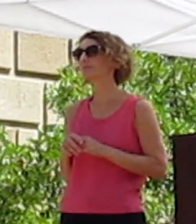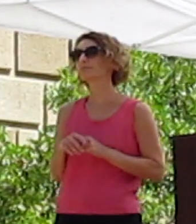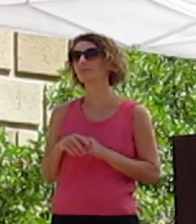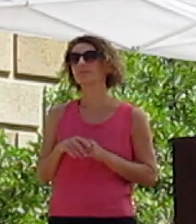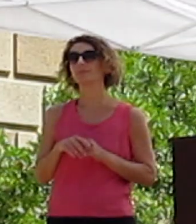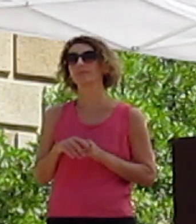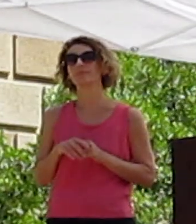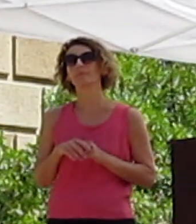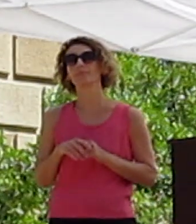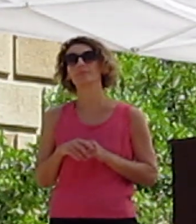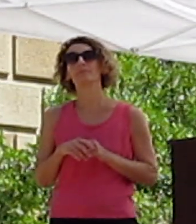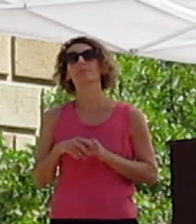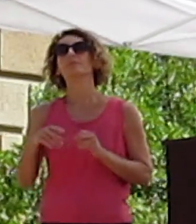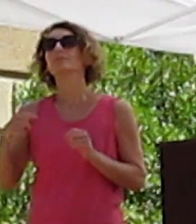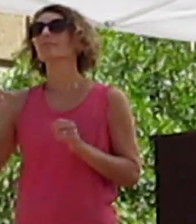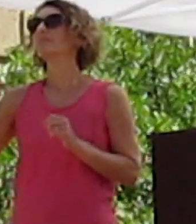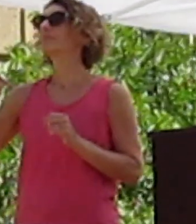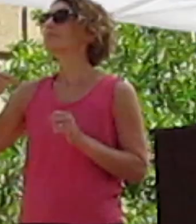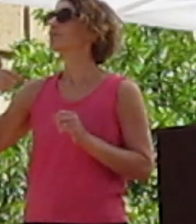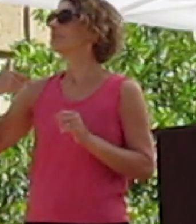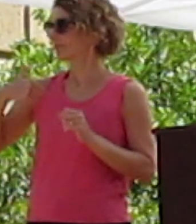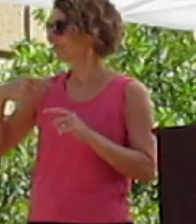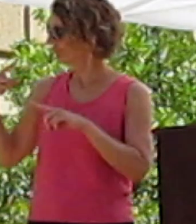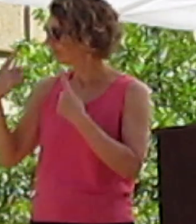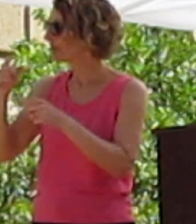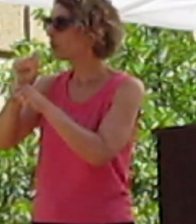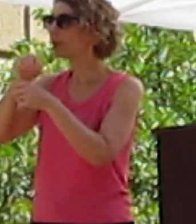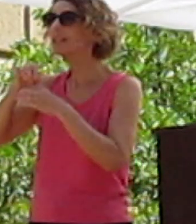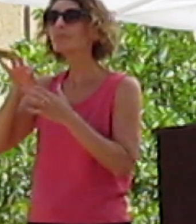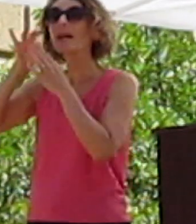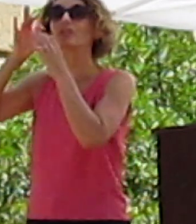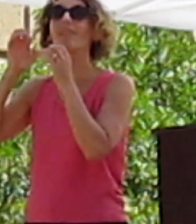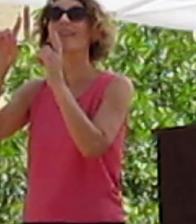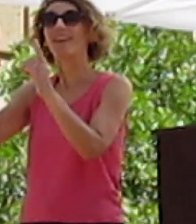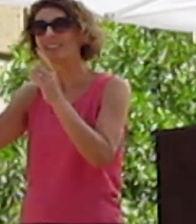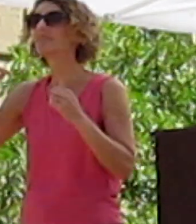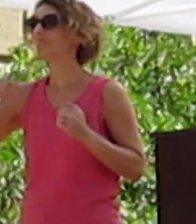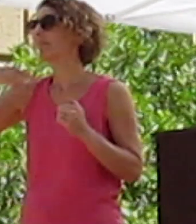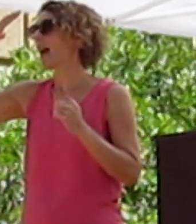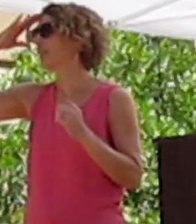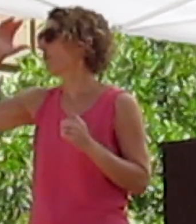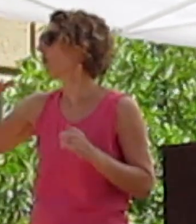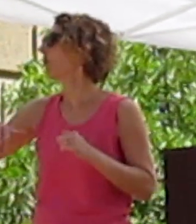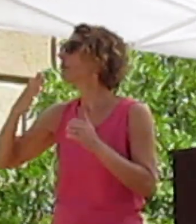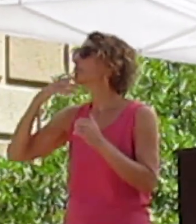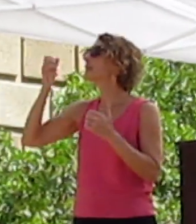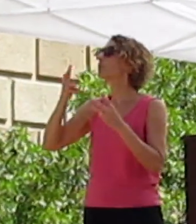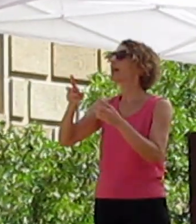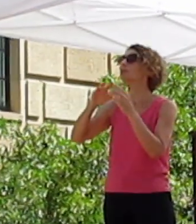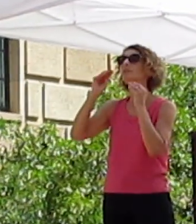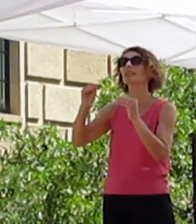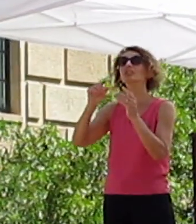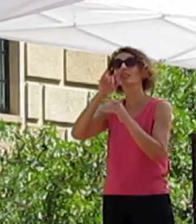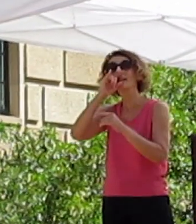As a person in the special education field, I know that the best way to teach our kids is by using